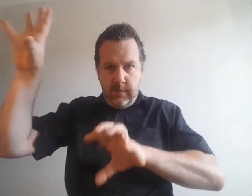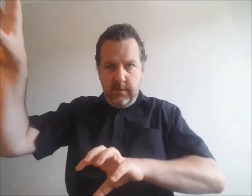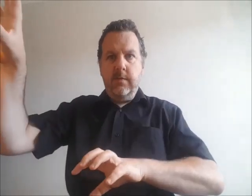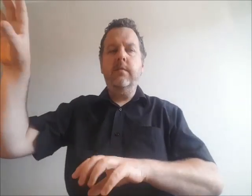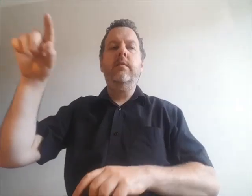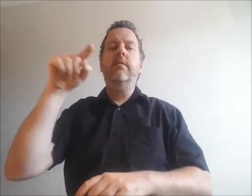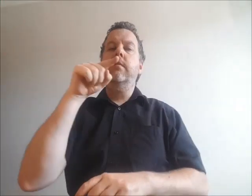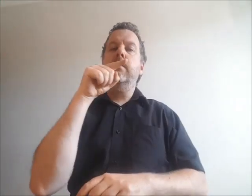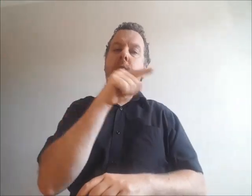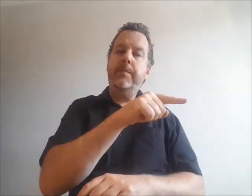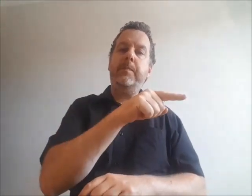girls.